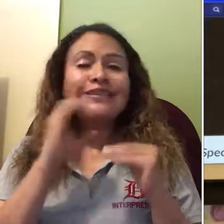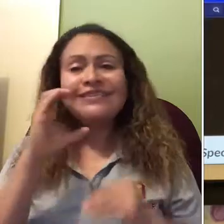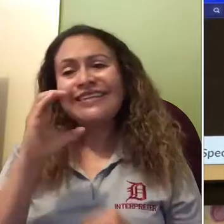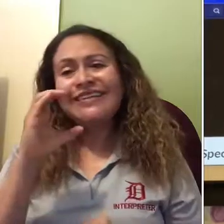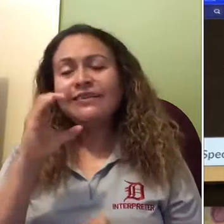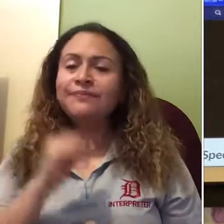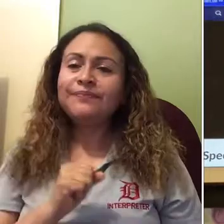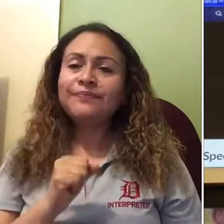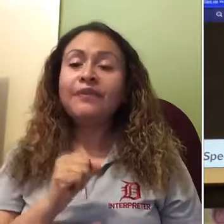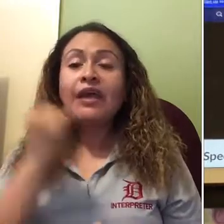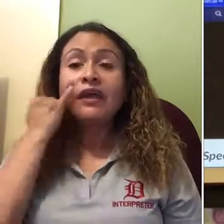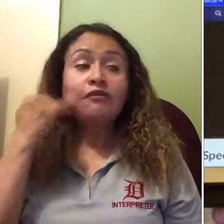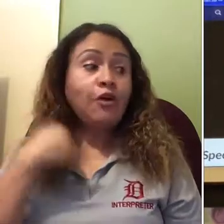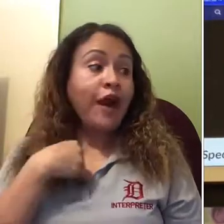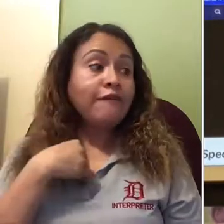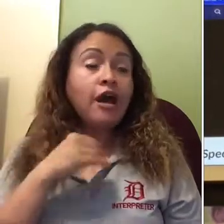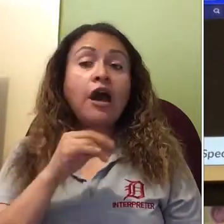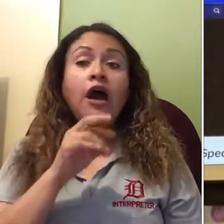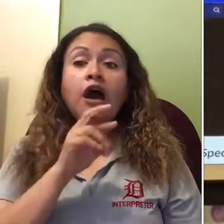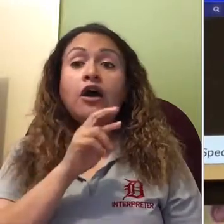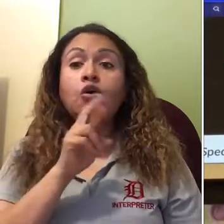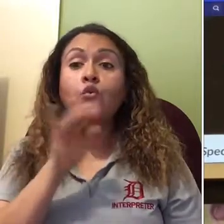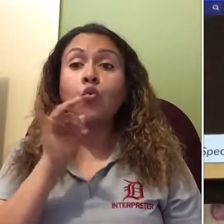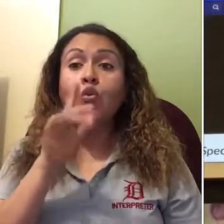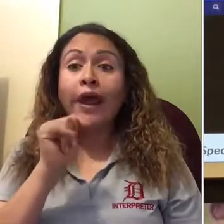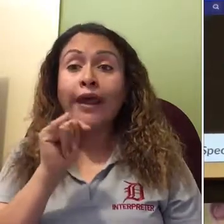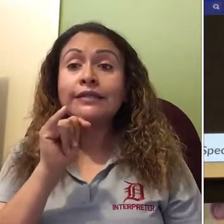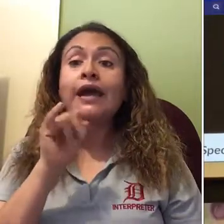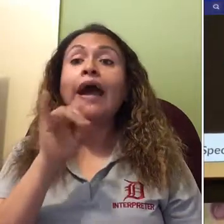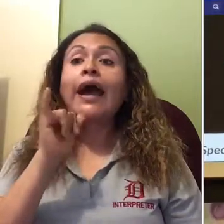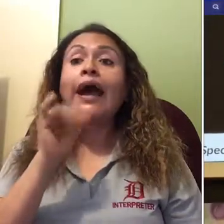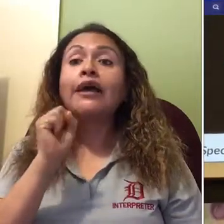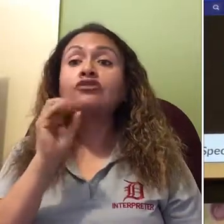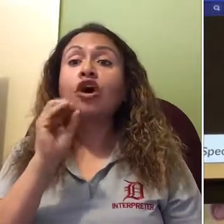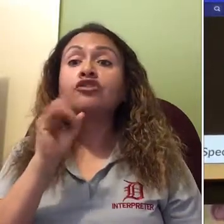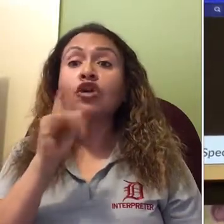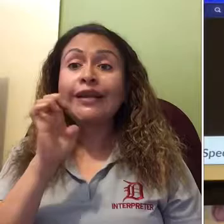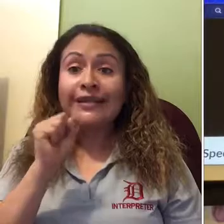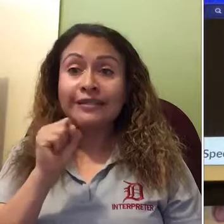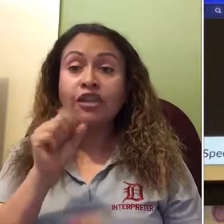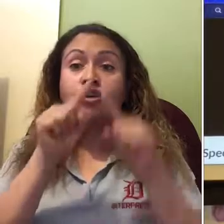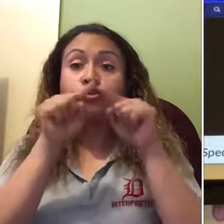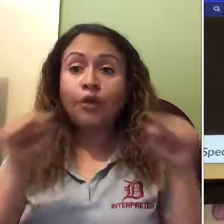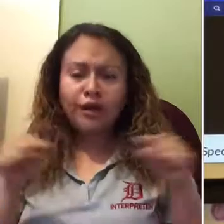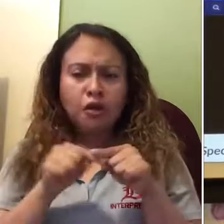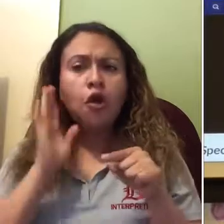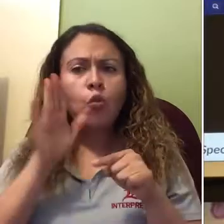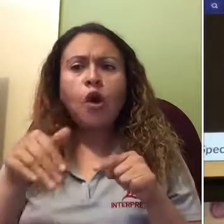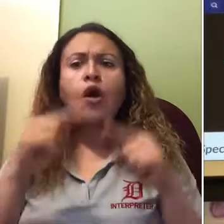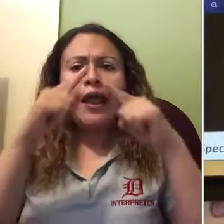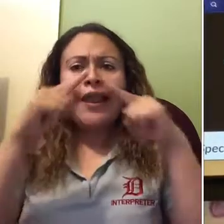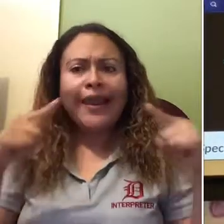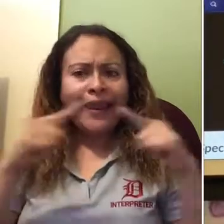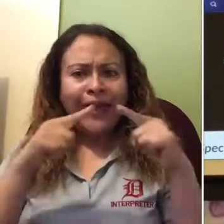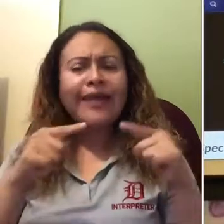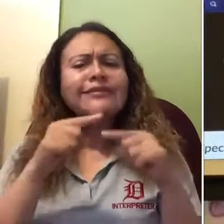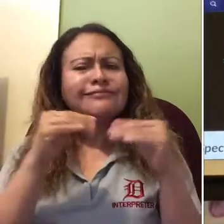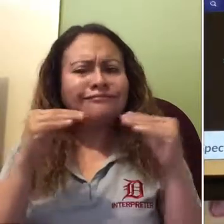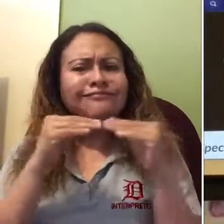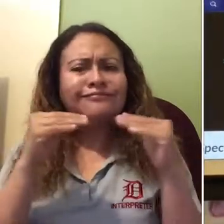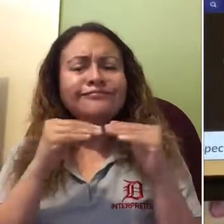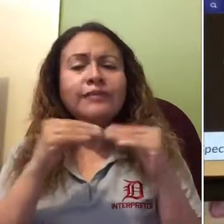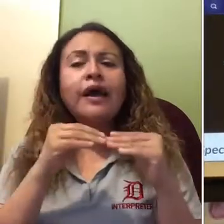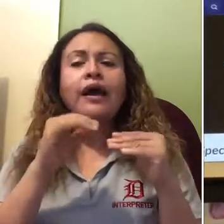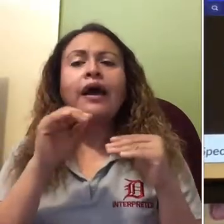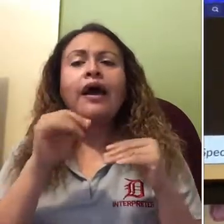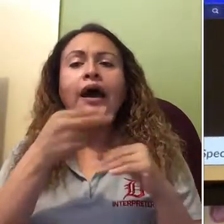c. So if you have a right isosceles triangle, whatever the 2 legs are, they're going to have the same length. That's why it's isosceles. The hypotenuse is going to